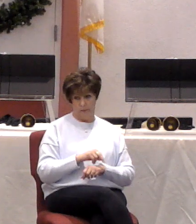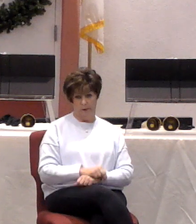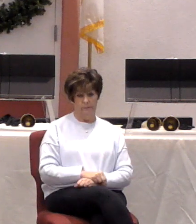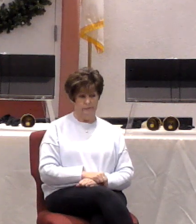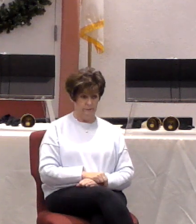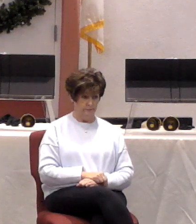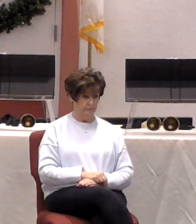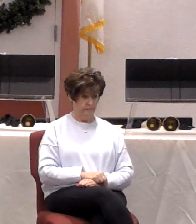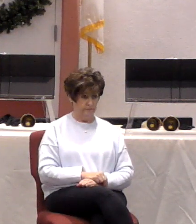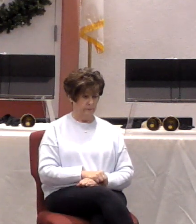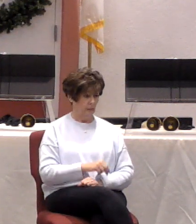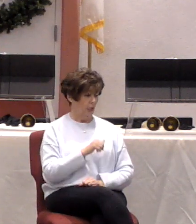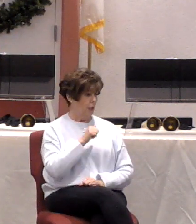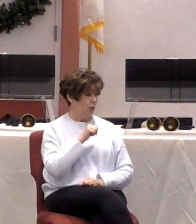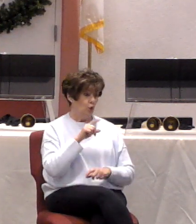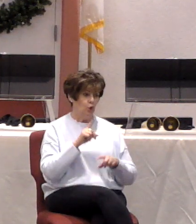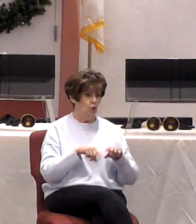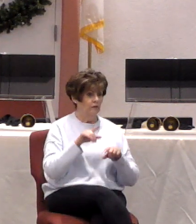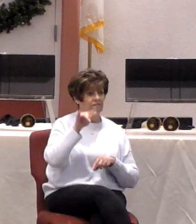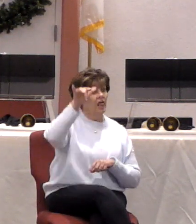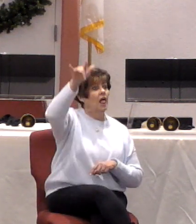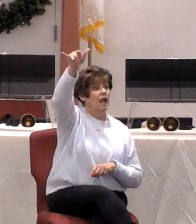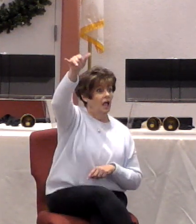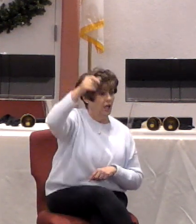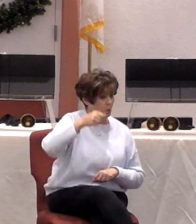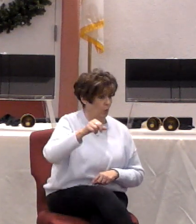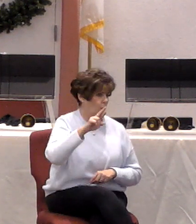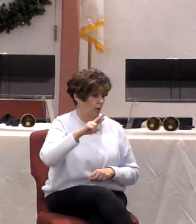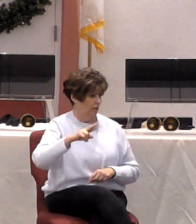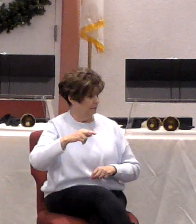didn't suddenly have the ability to fly or lift a building.